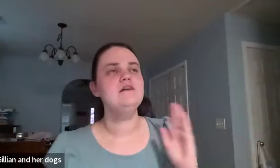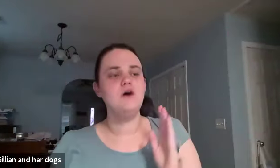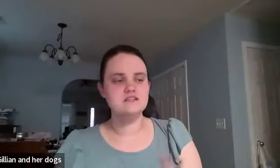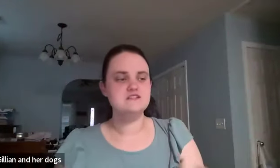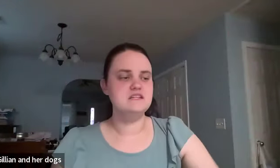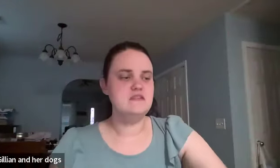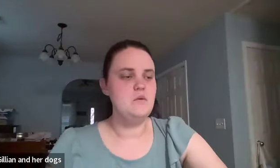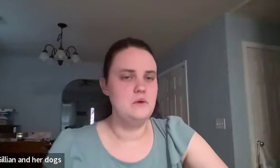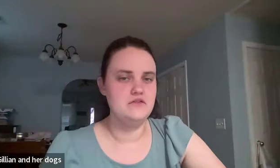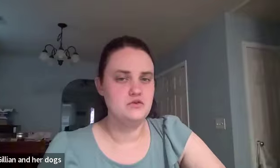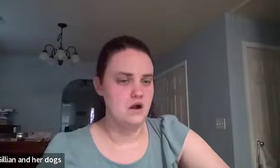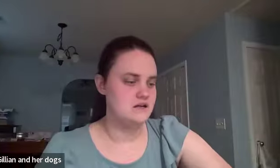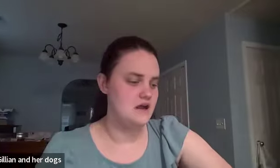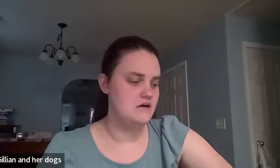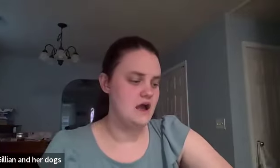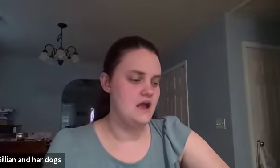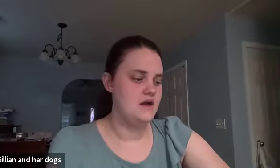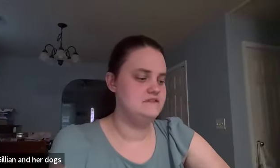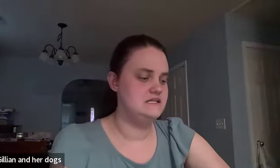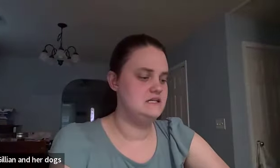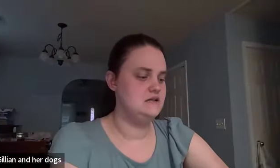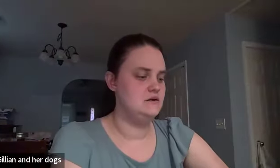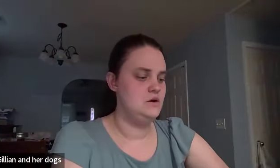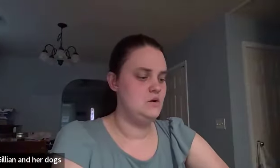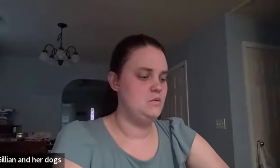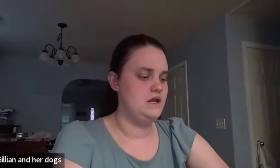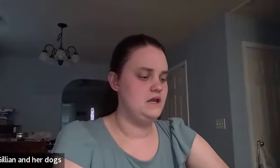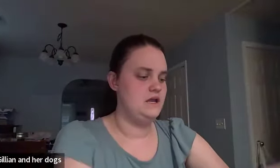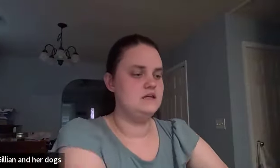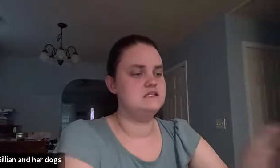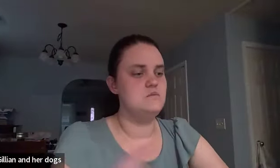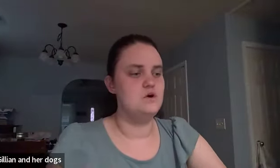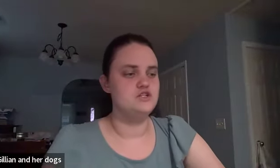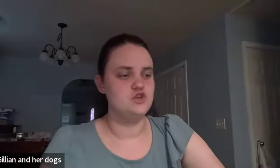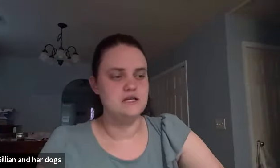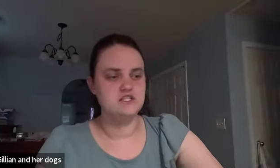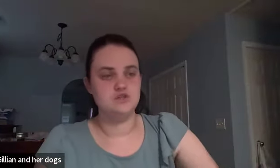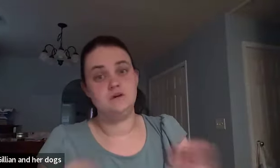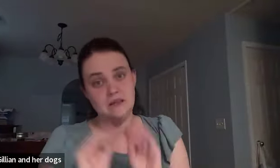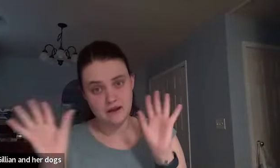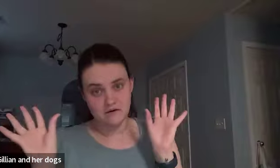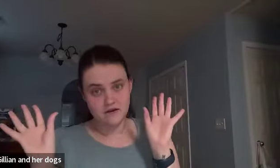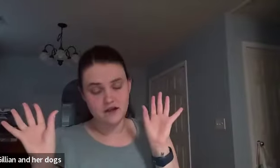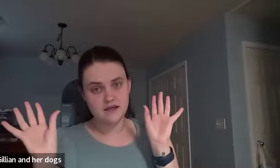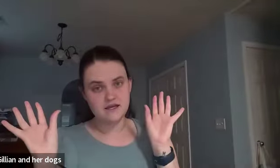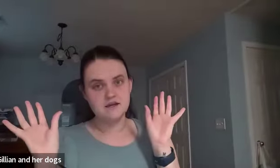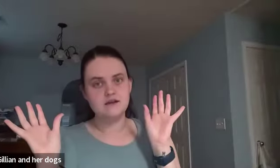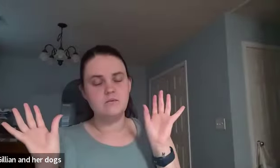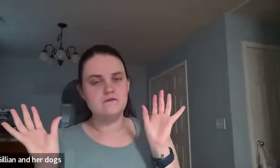I've also seen that with crocodile. I have seen when someone tries to clarify if